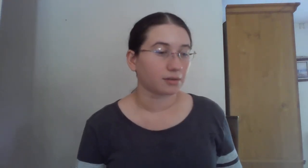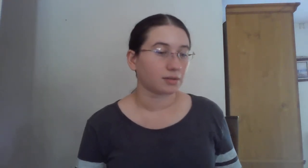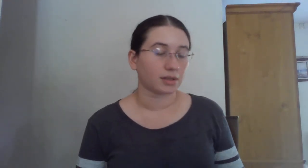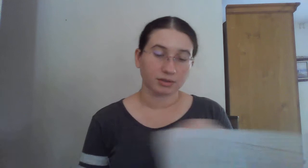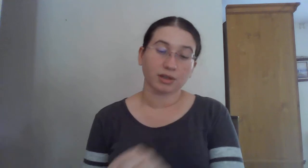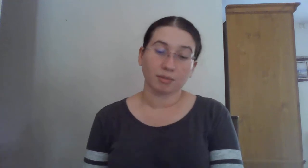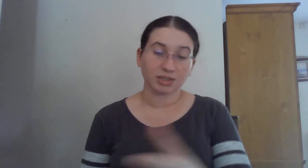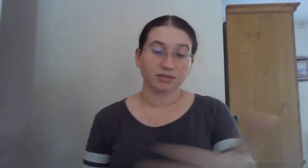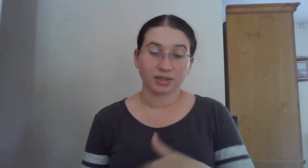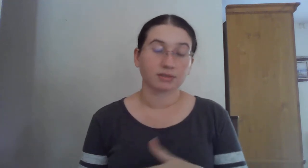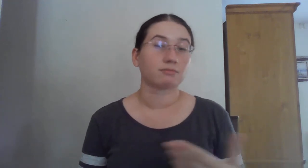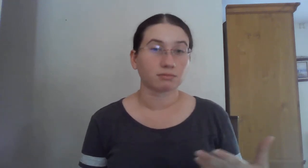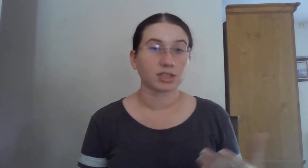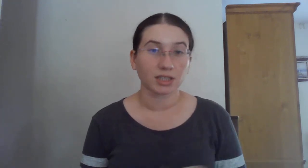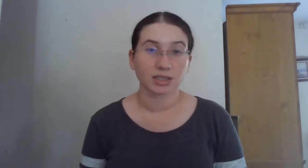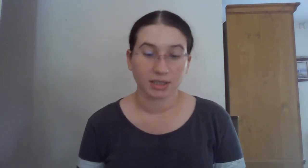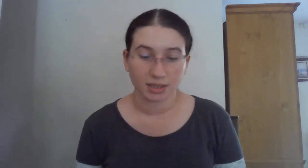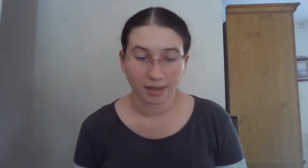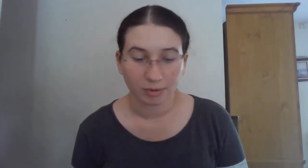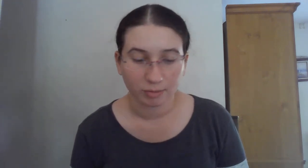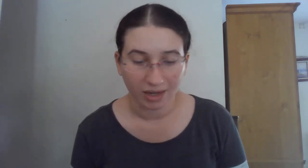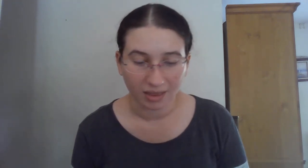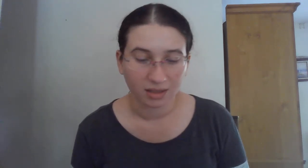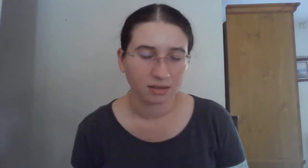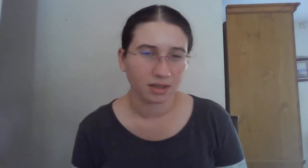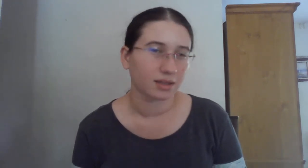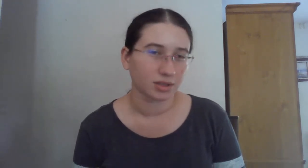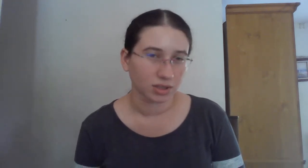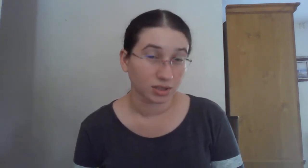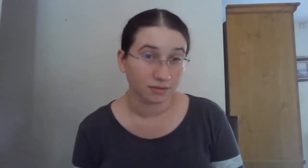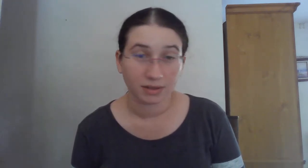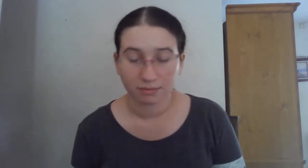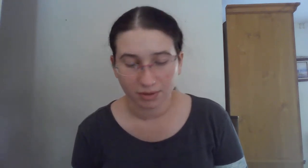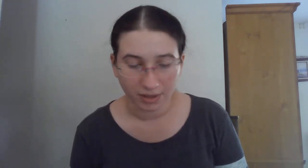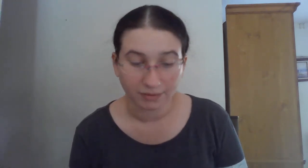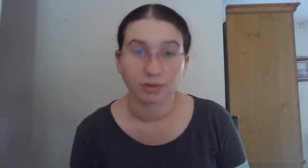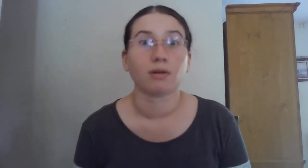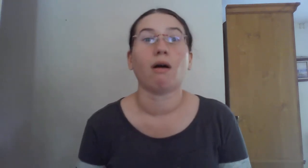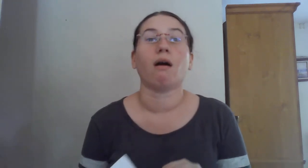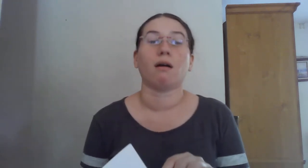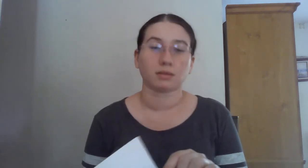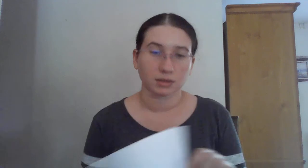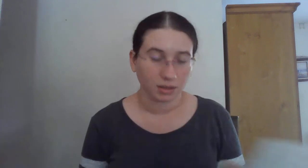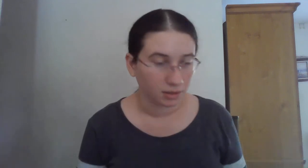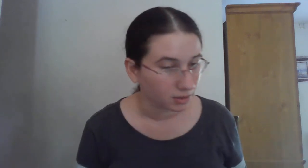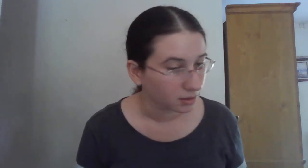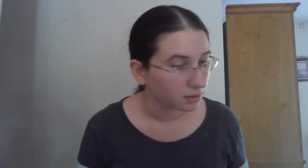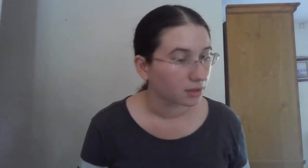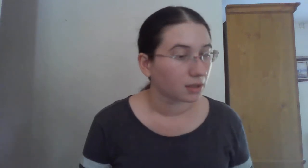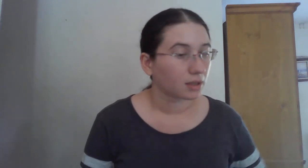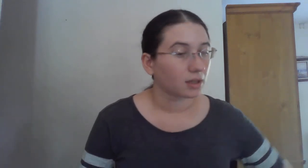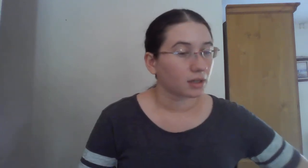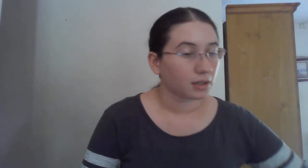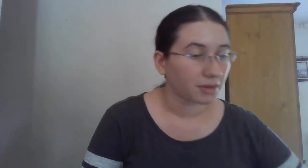Now, there's a bunch of other sentence examples, but I think you get the gist of it. We don't have to do all the sentences. Here we